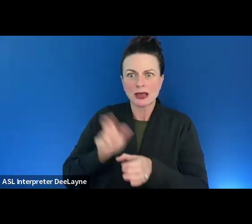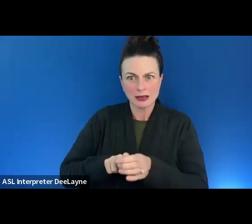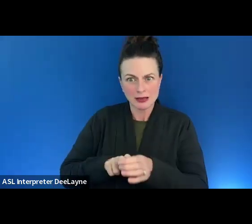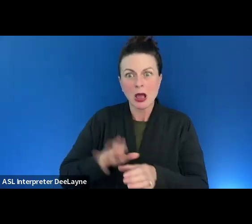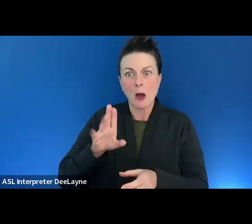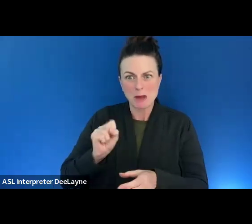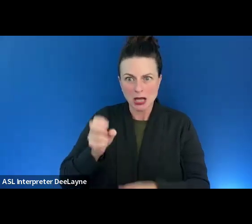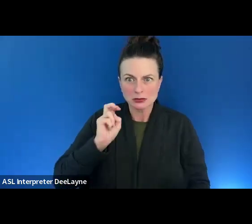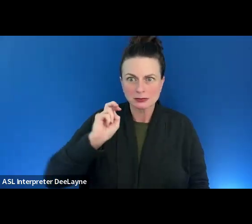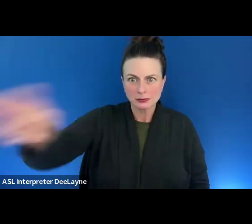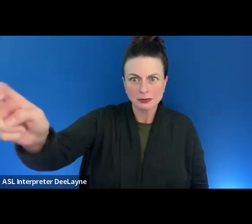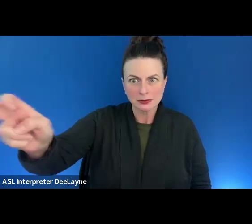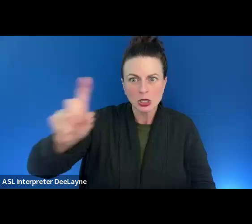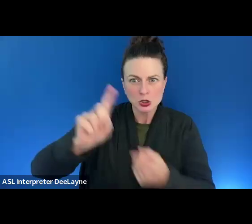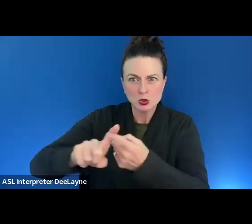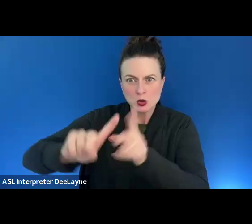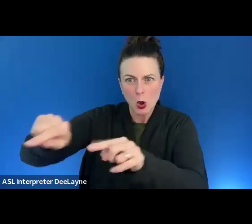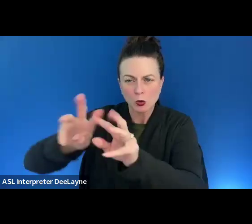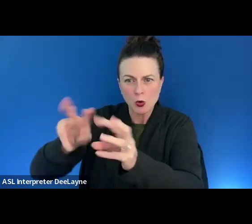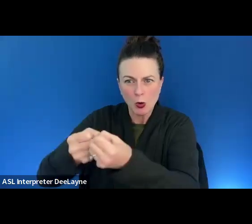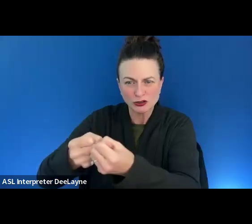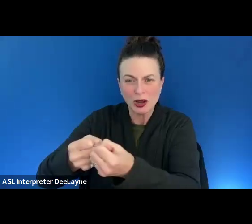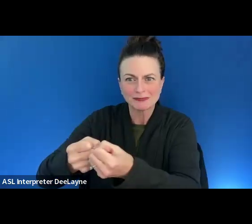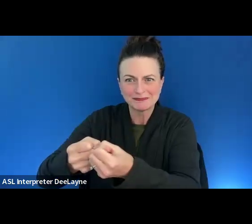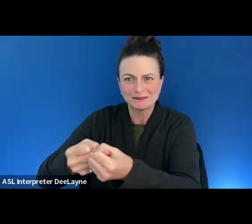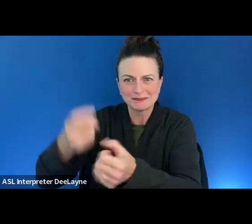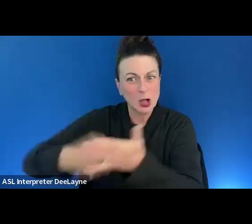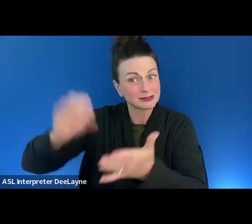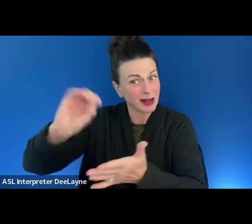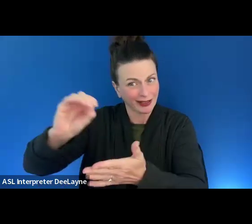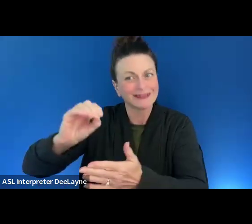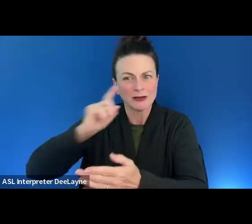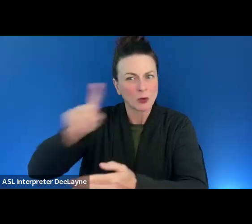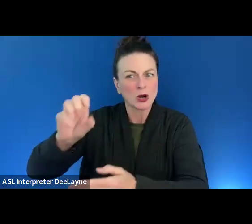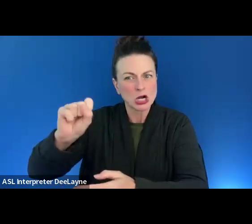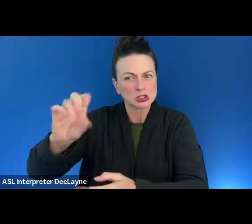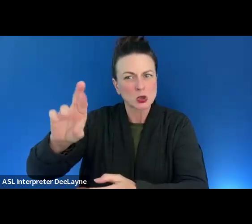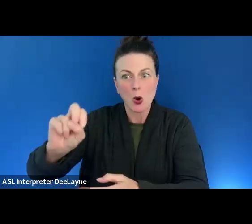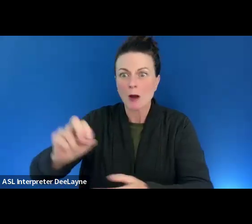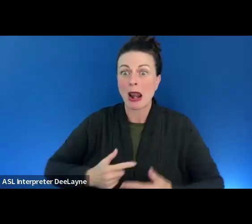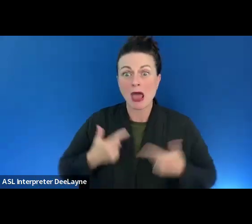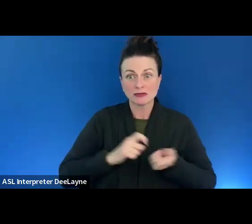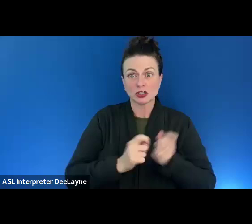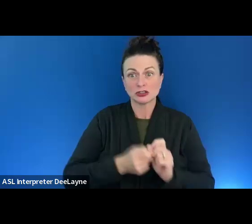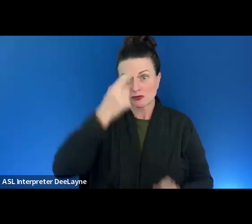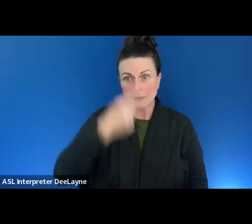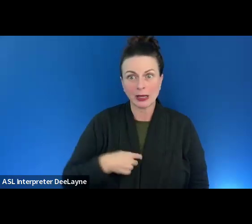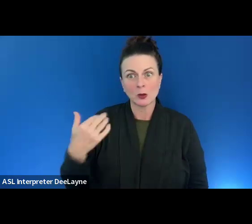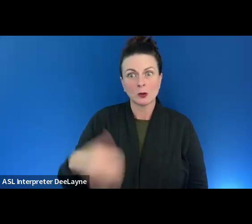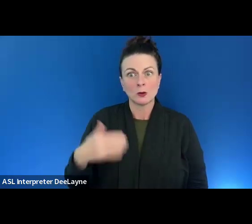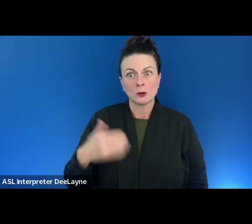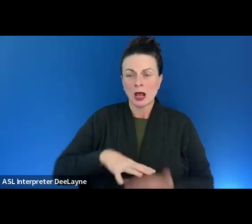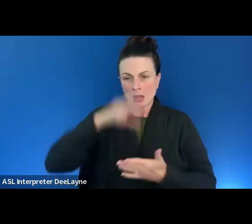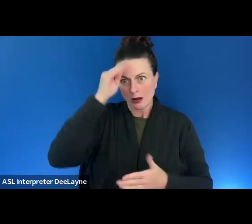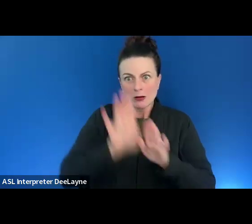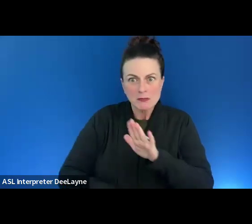2 hours away from where I lived to attend a workshop, a free workshop that they had. And that was totally life changing for me because I learned some of the